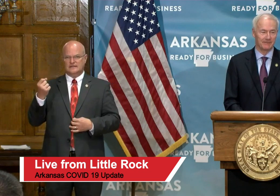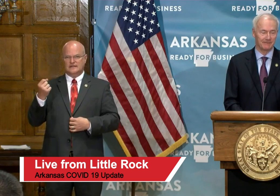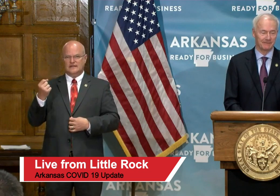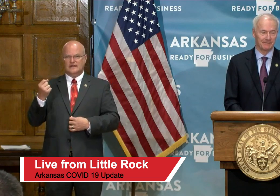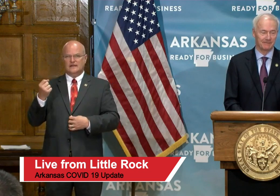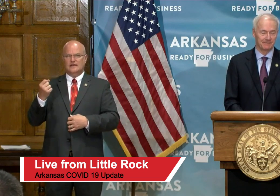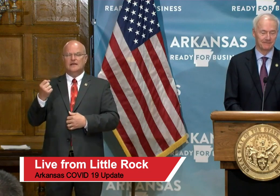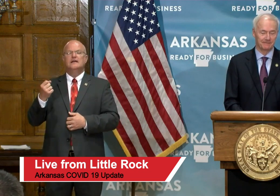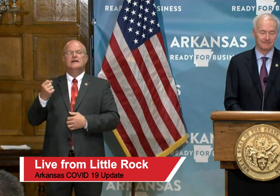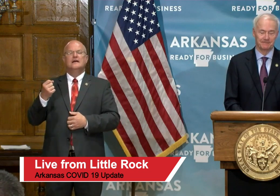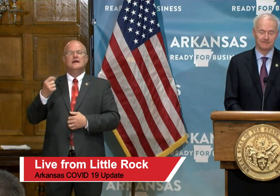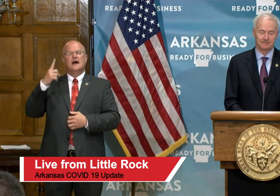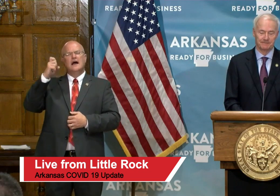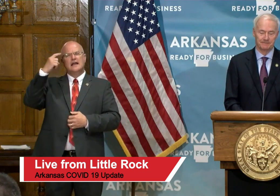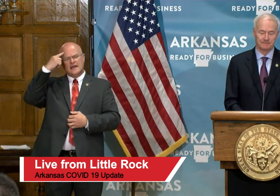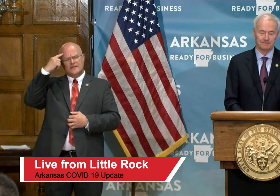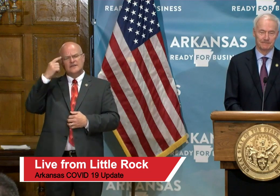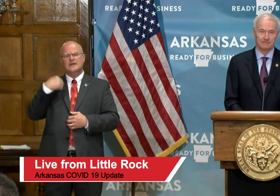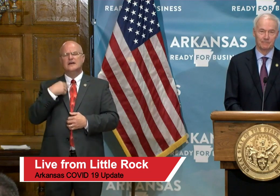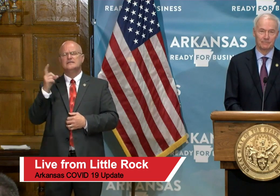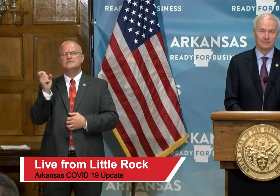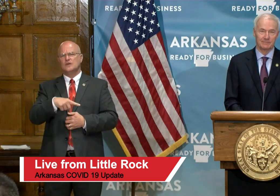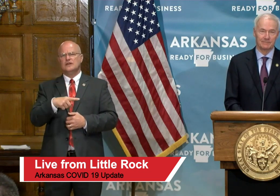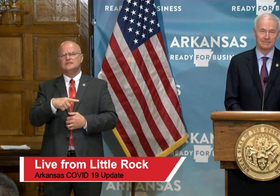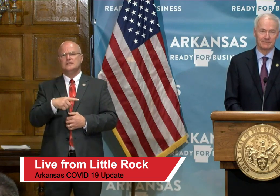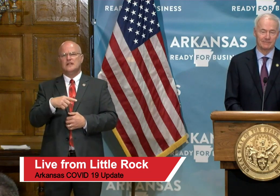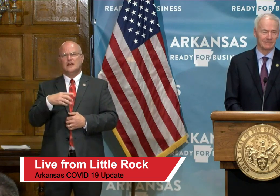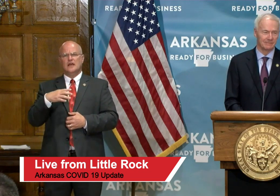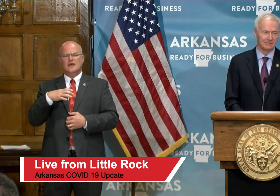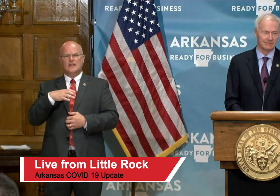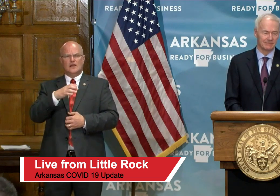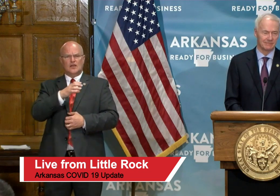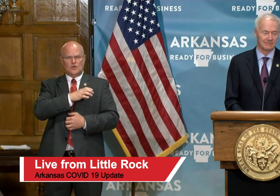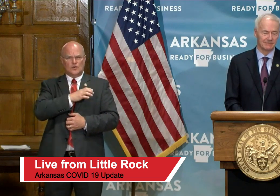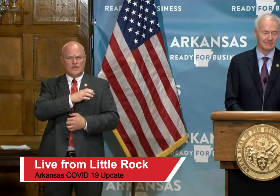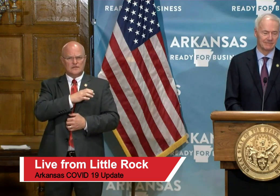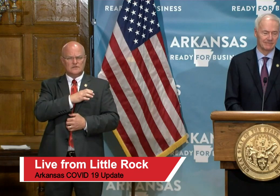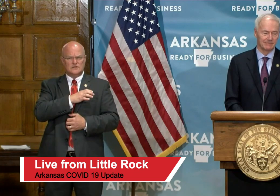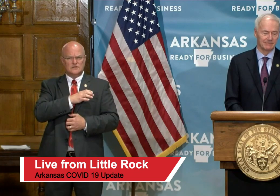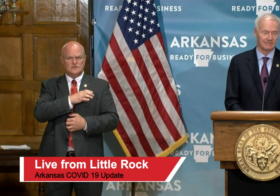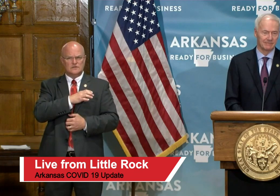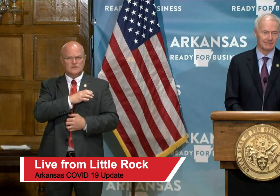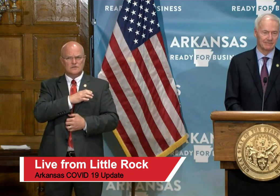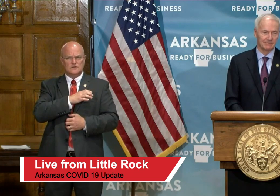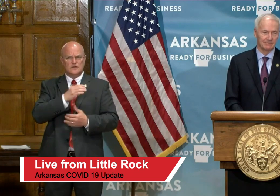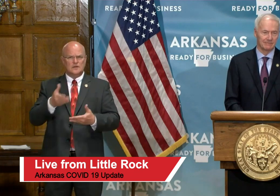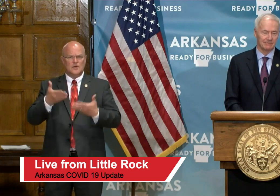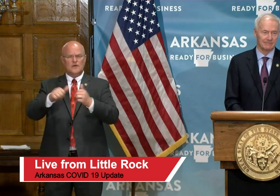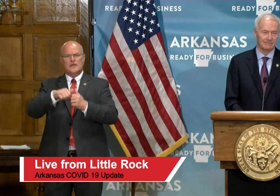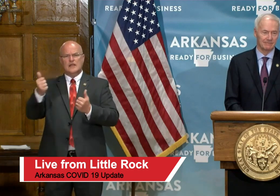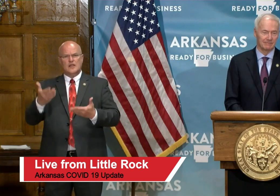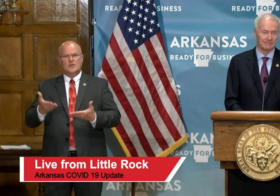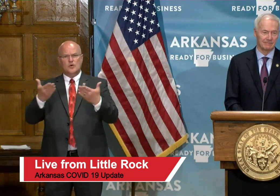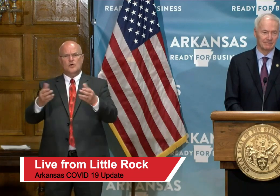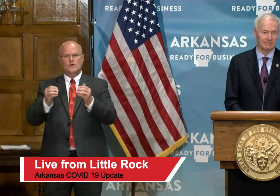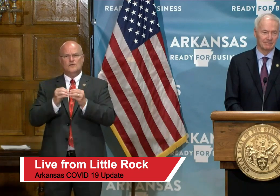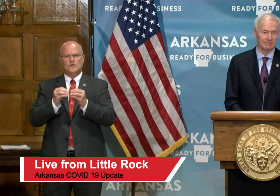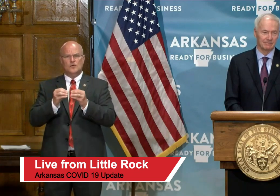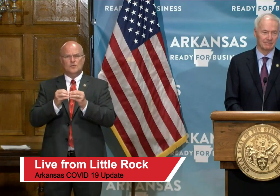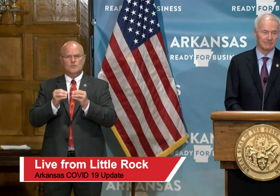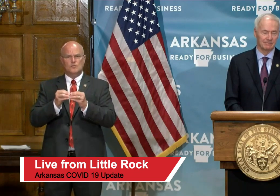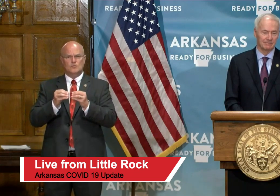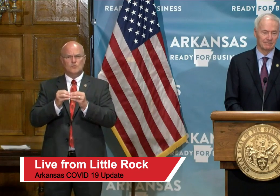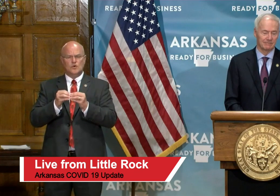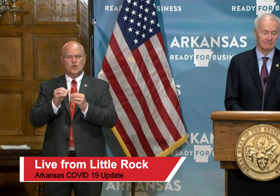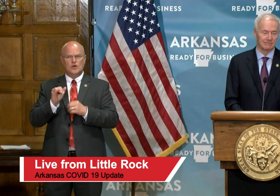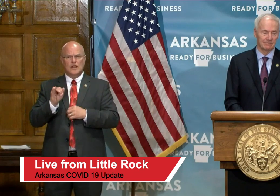Go ahead. Governor, the congressional leaders have come out with another proposal for more aid.